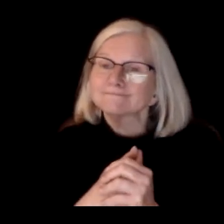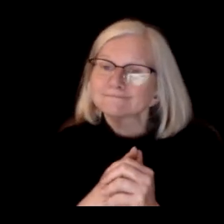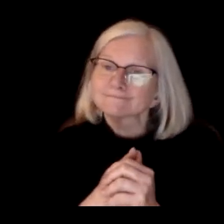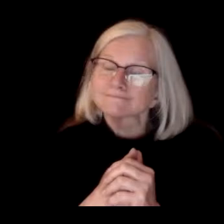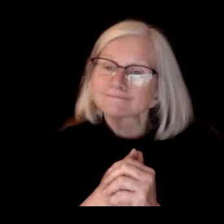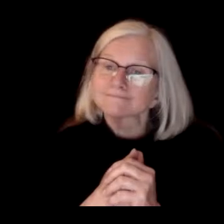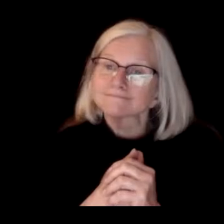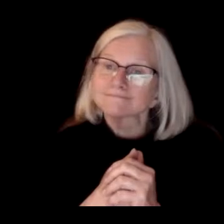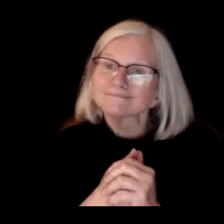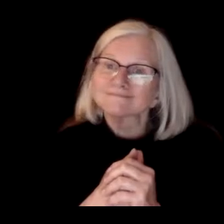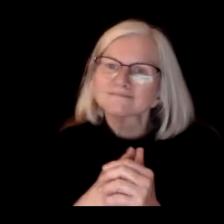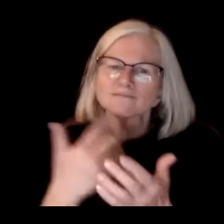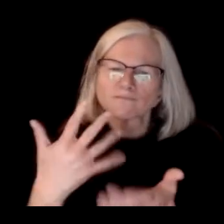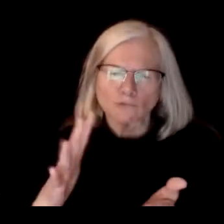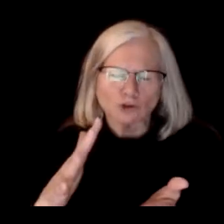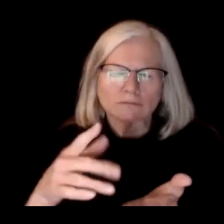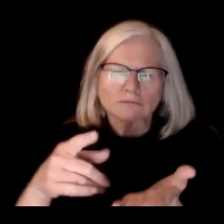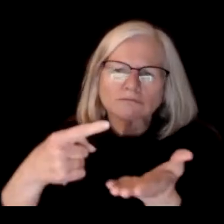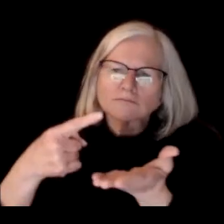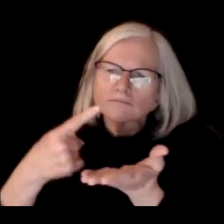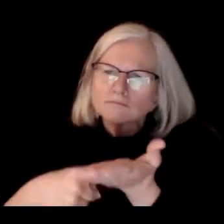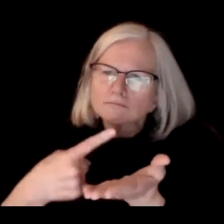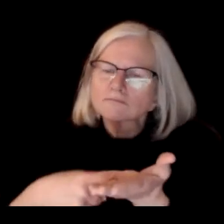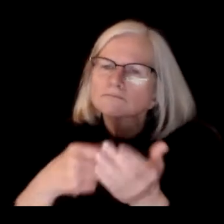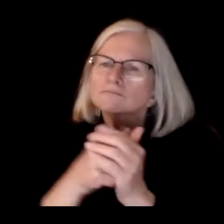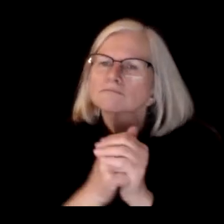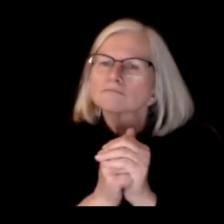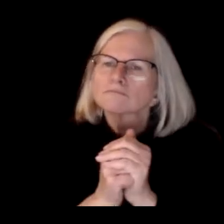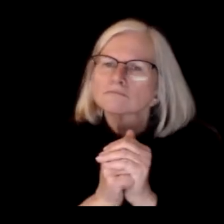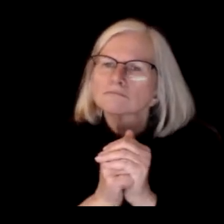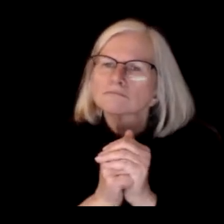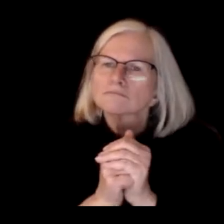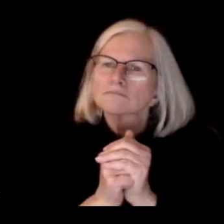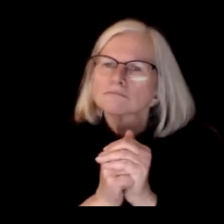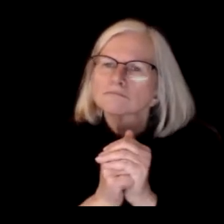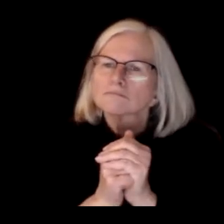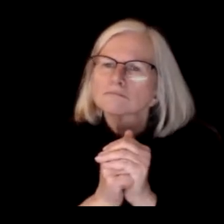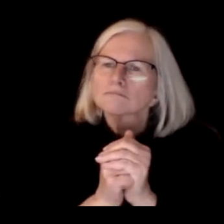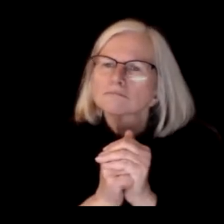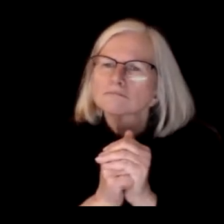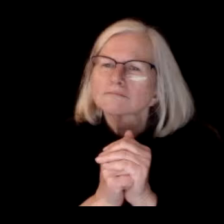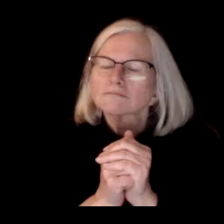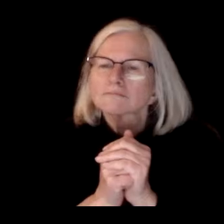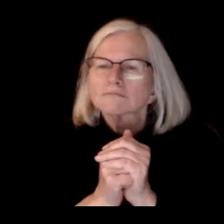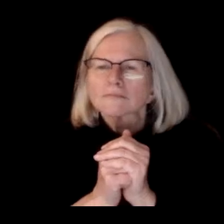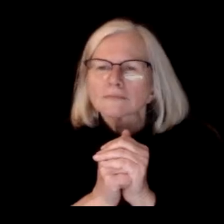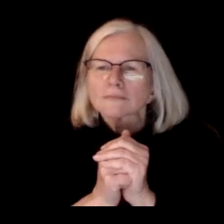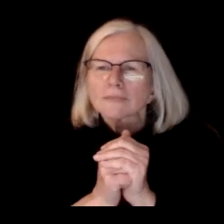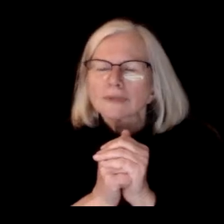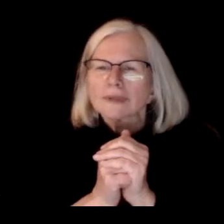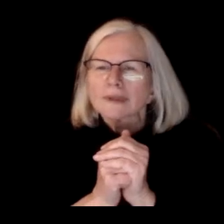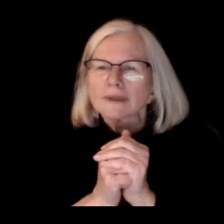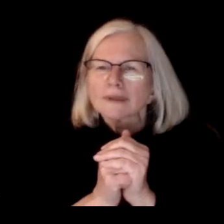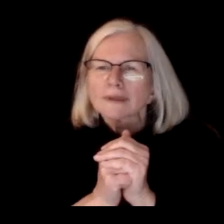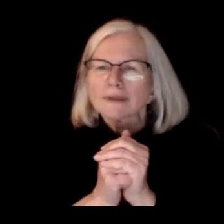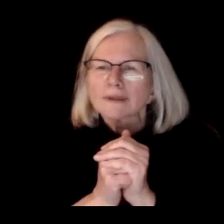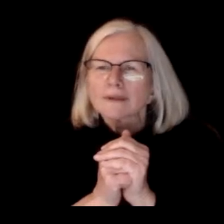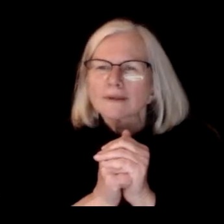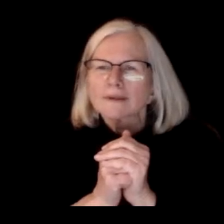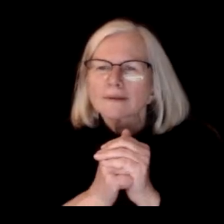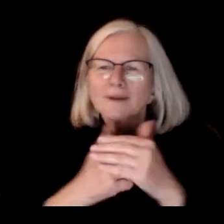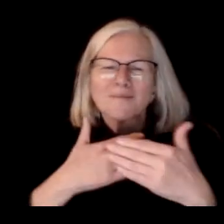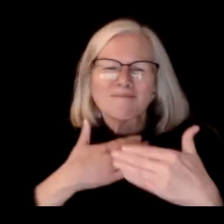discussed the multi-system inflammatory syndrome occurring in children and promised to give